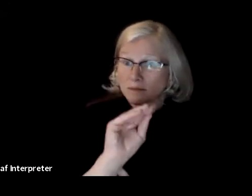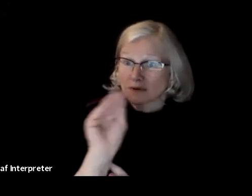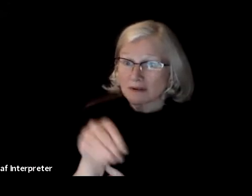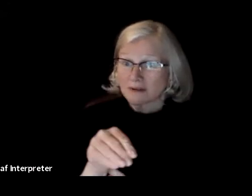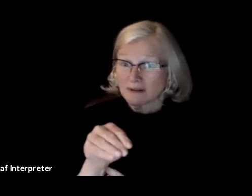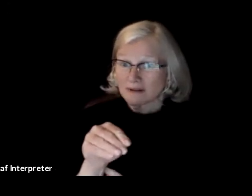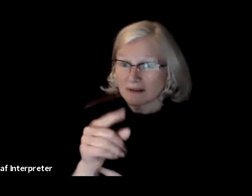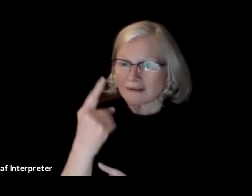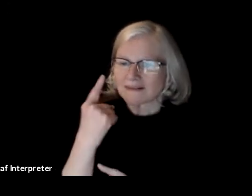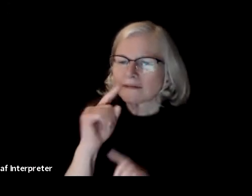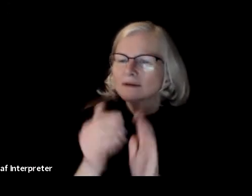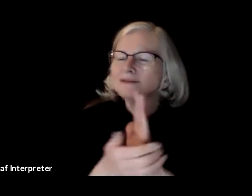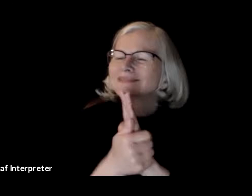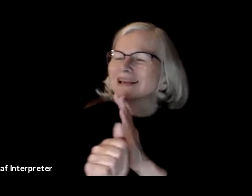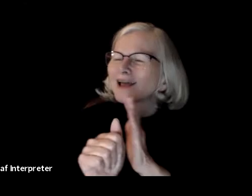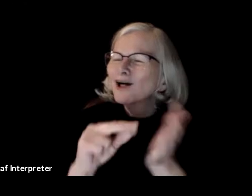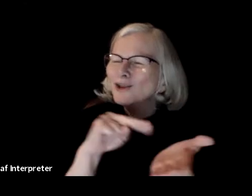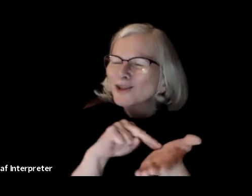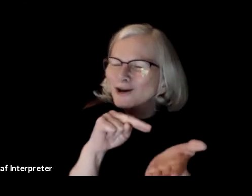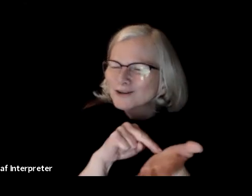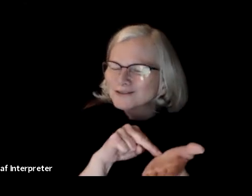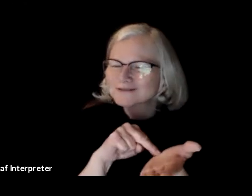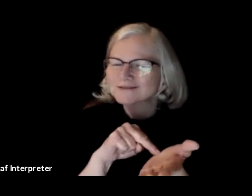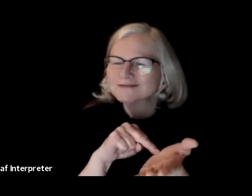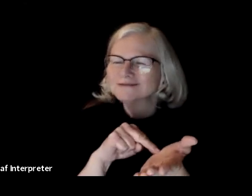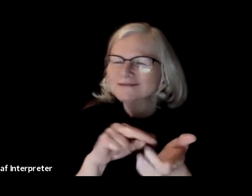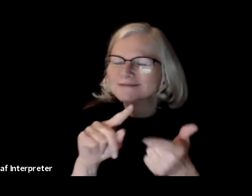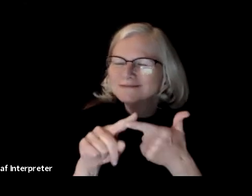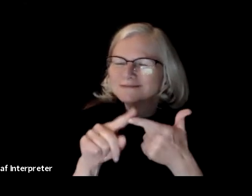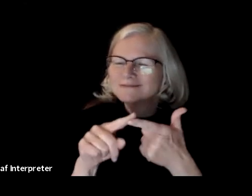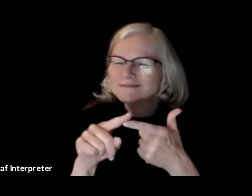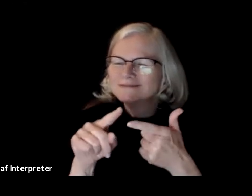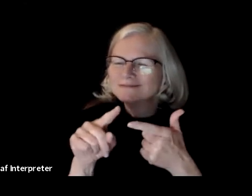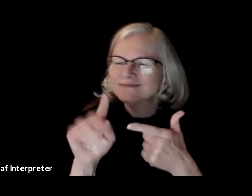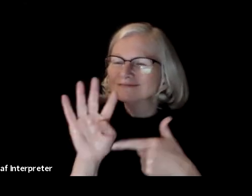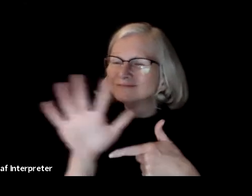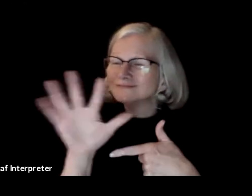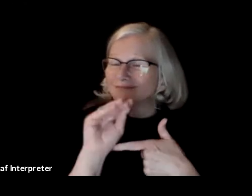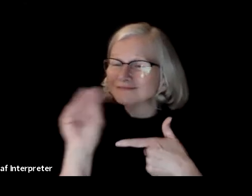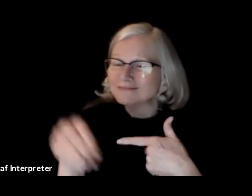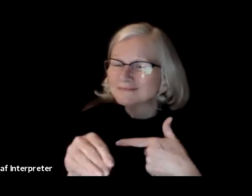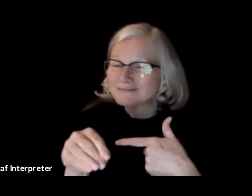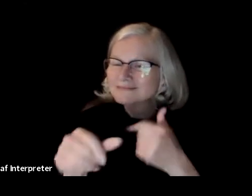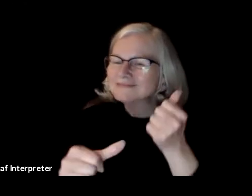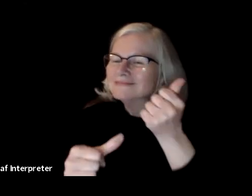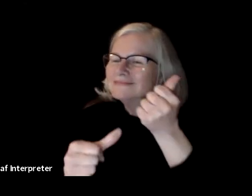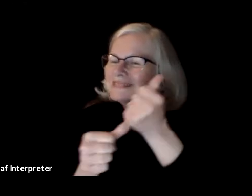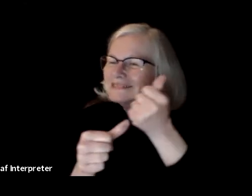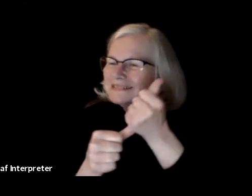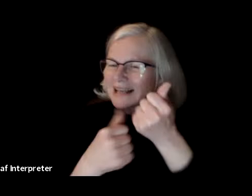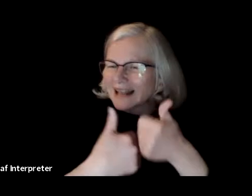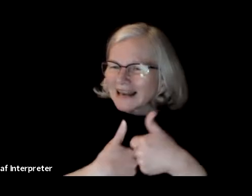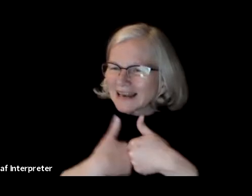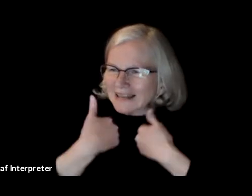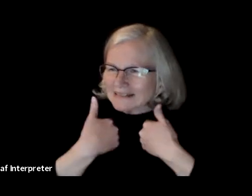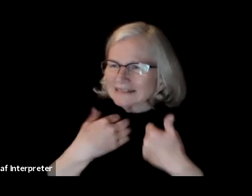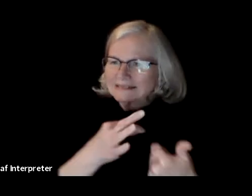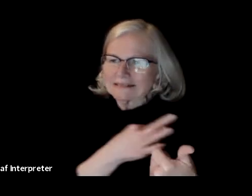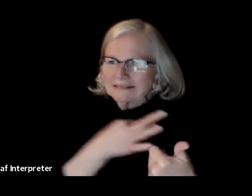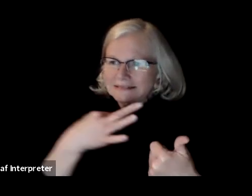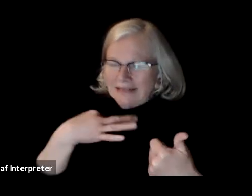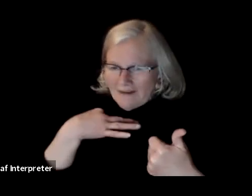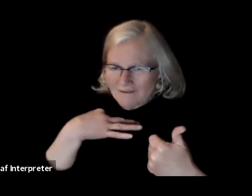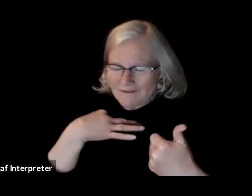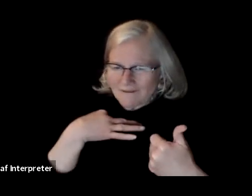45% for staff of assisted living facilities. And those numbers are obviously not as high as we'd like them to be, or frankly, as